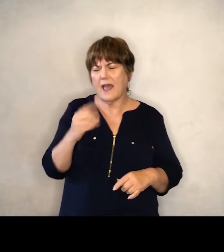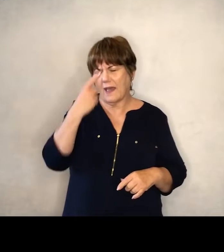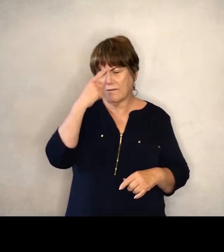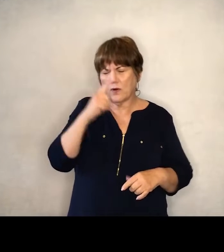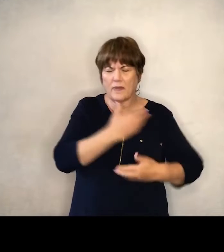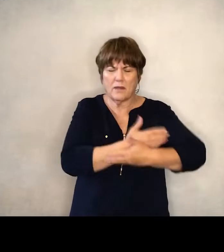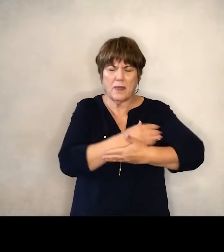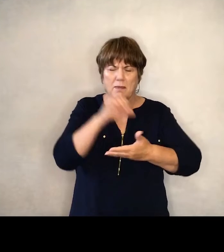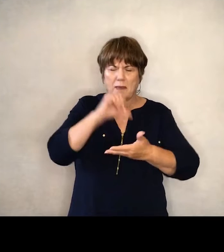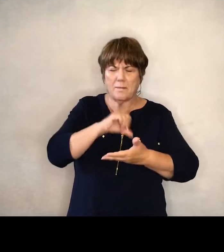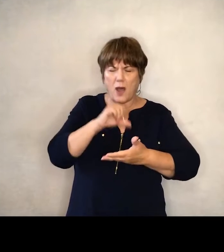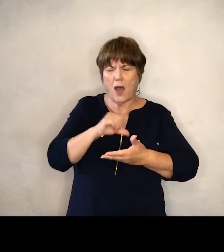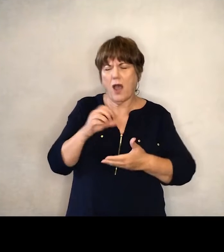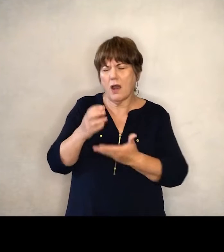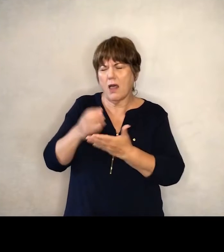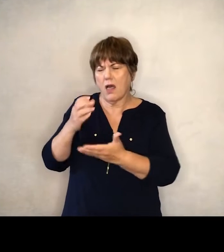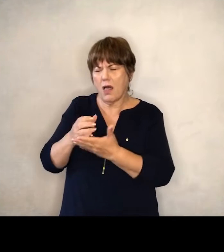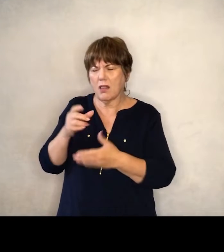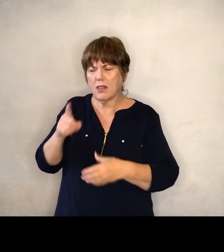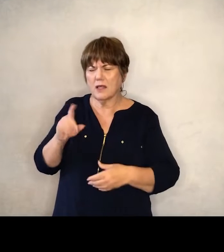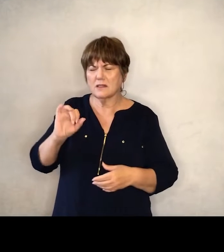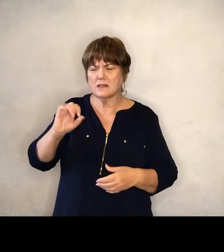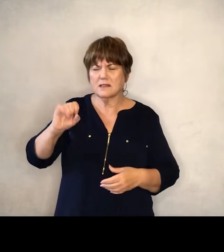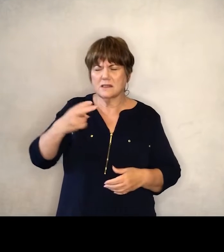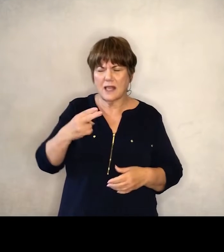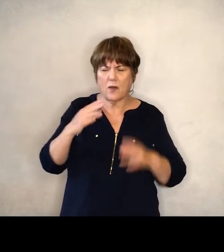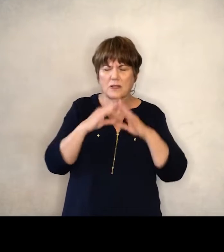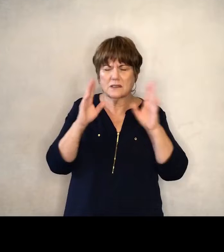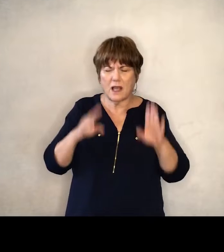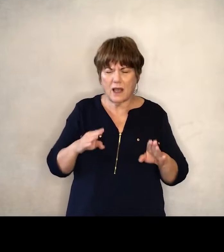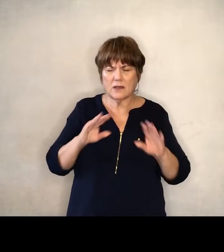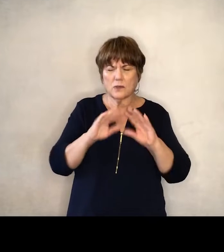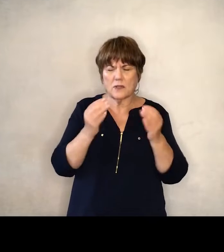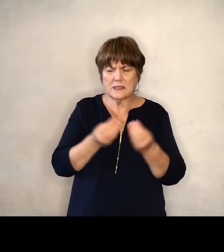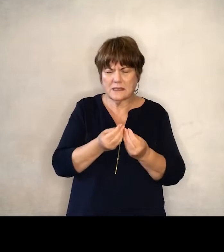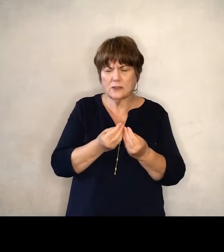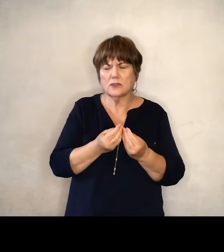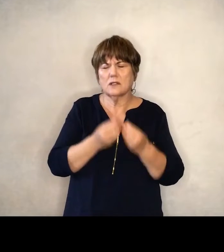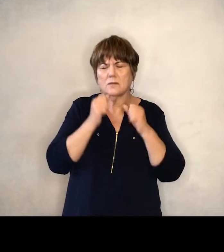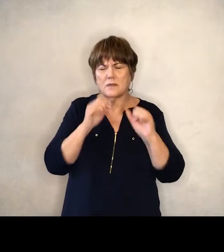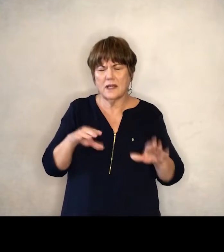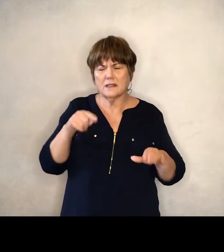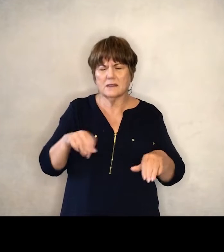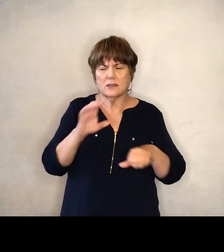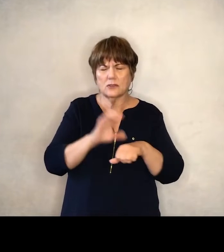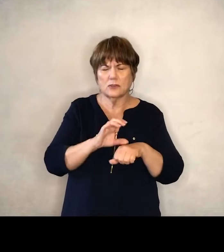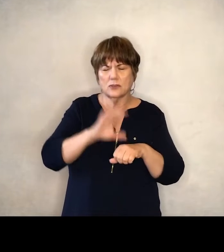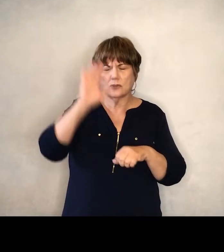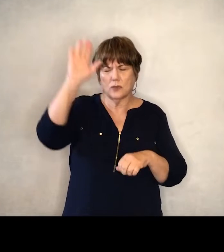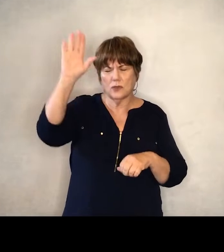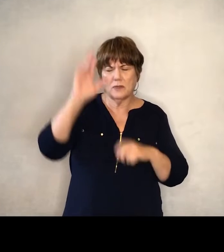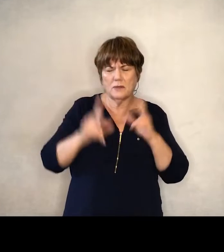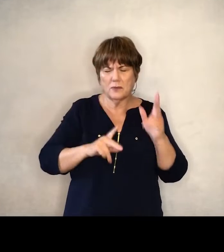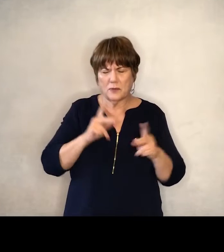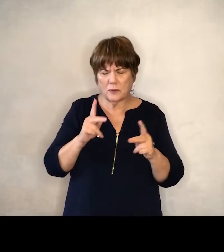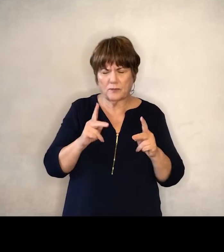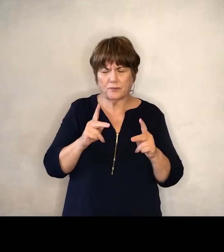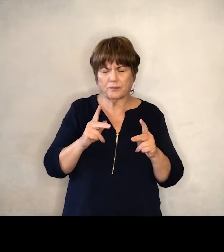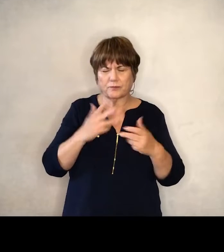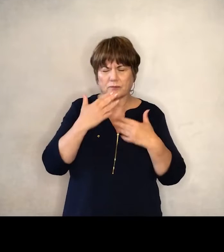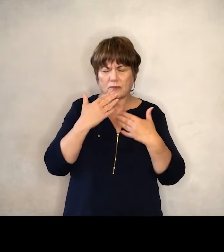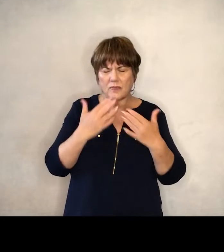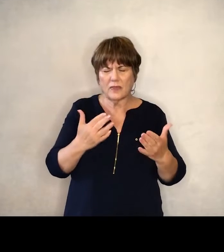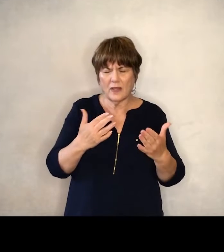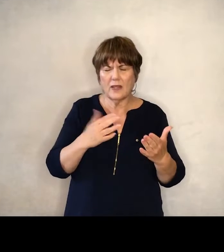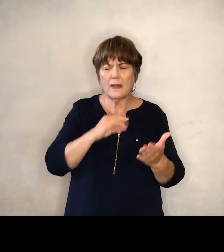and children that Sarah's House will help. Bless this congregation, Lord. Thank you that in the midst of all